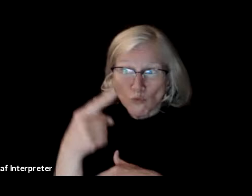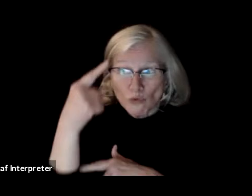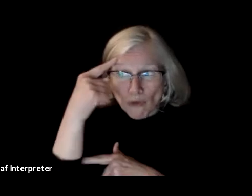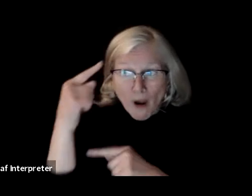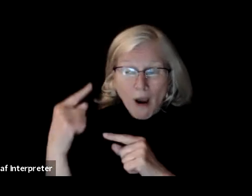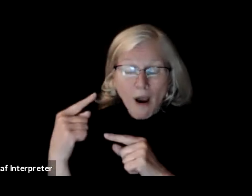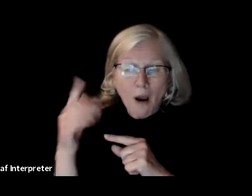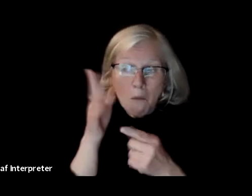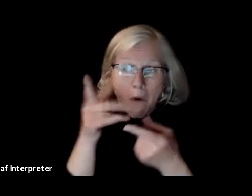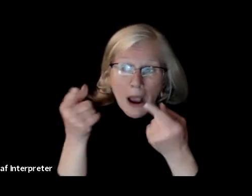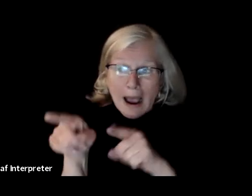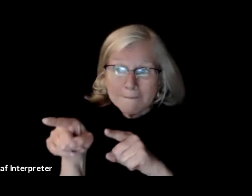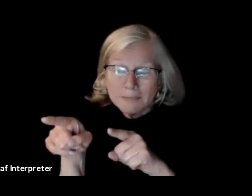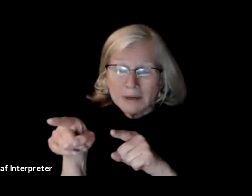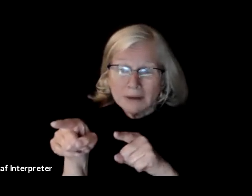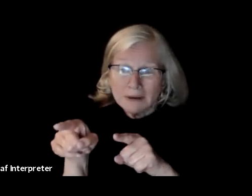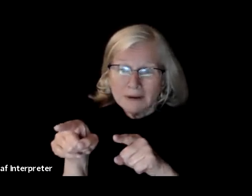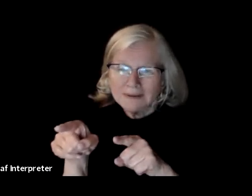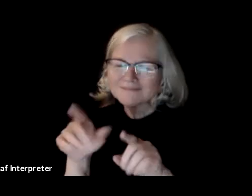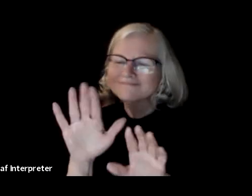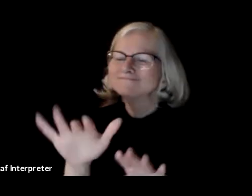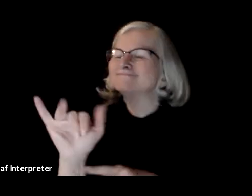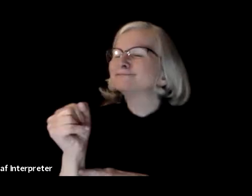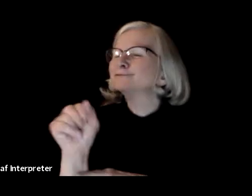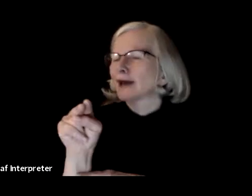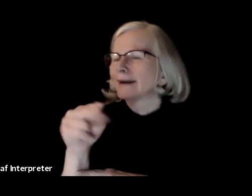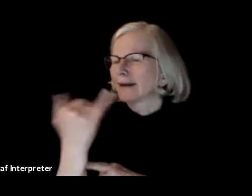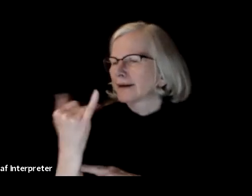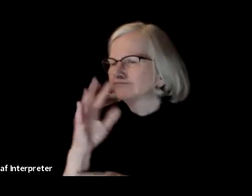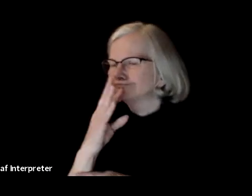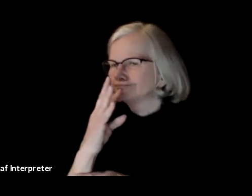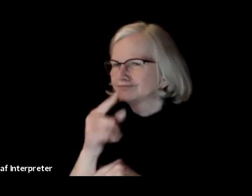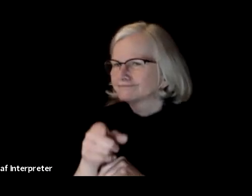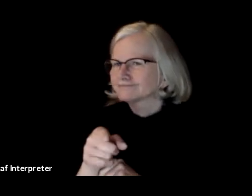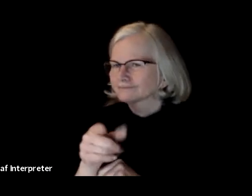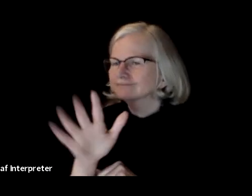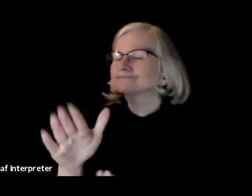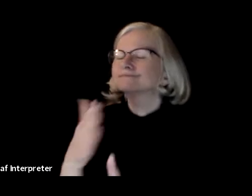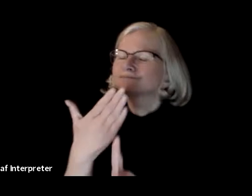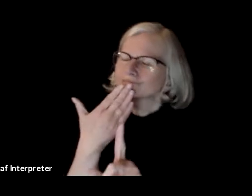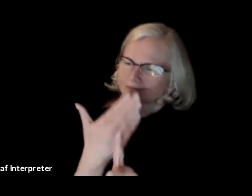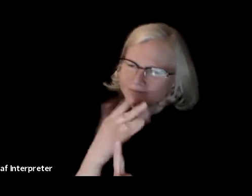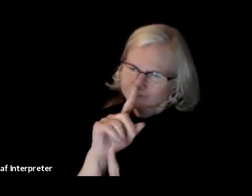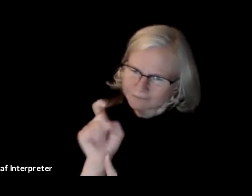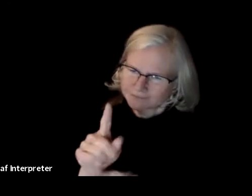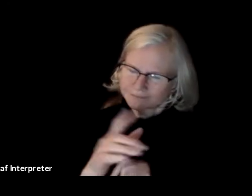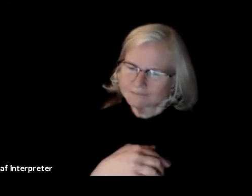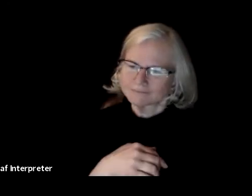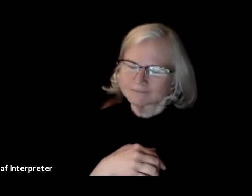Hi, Glenn, this is Jan. It's again, a good question. It just sort of underscores the